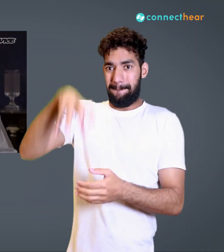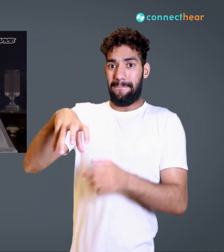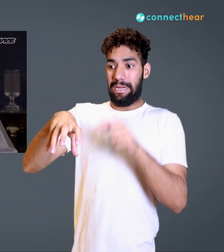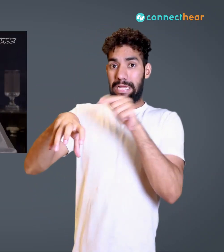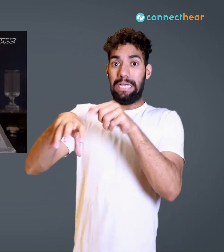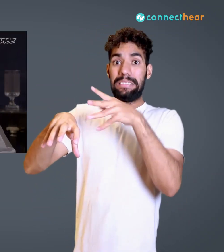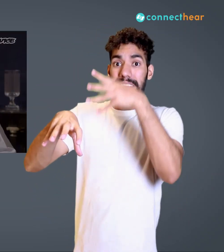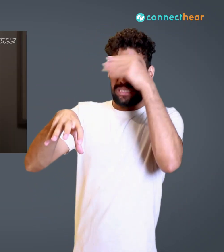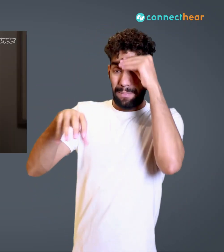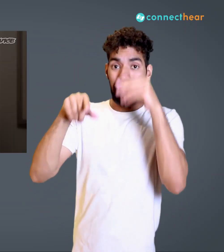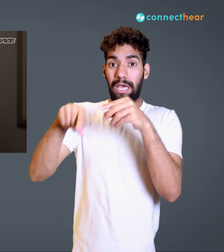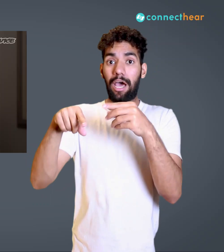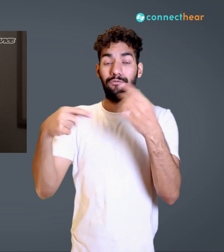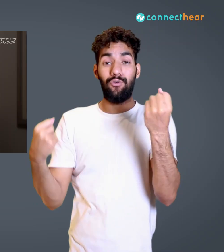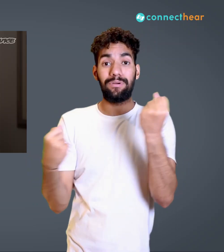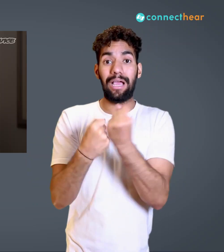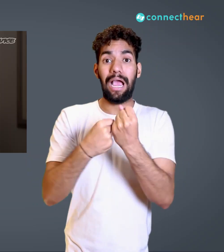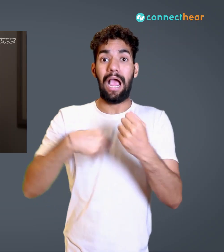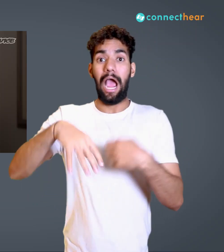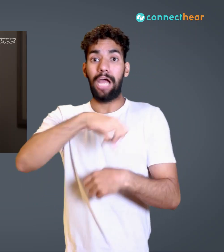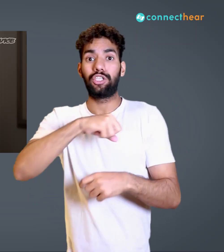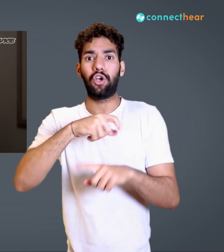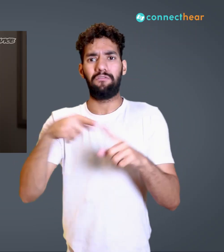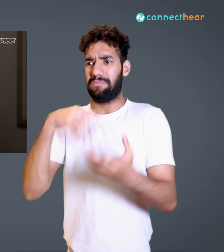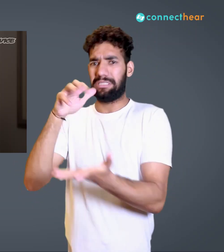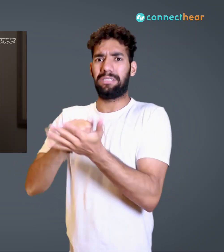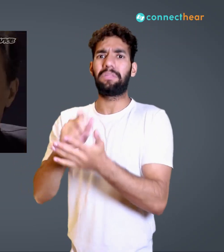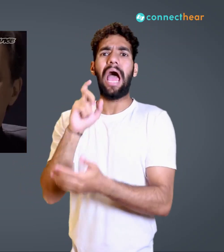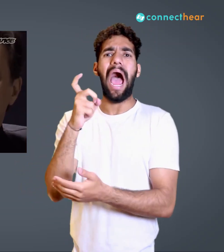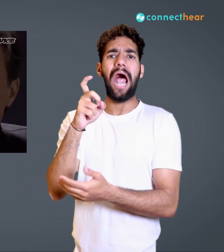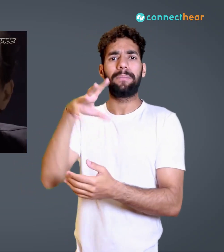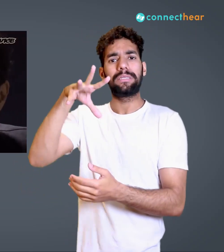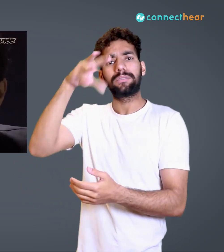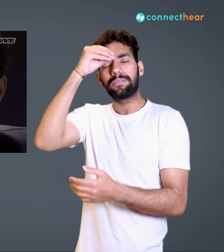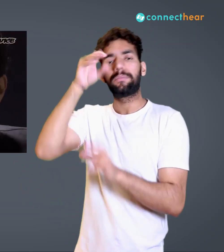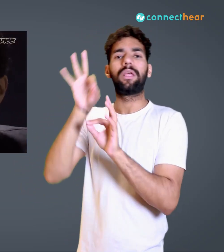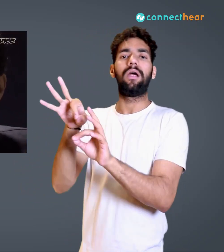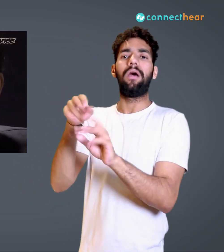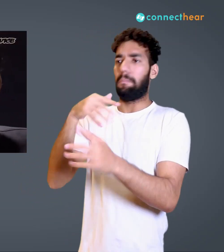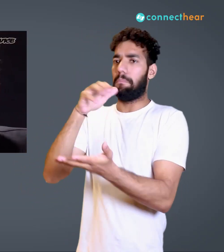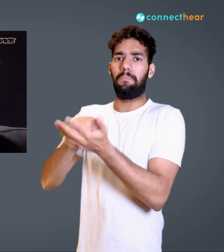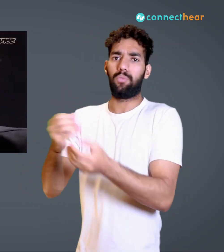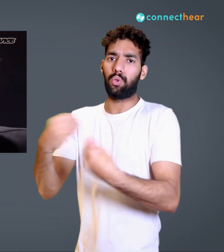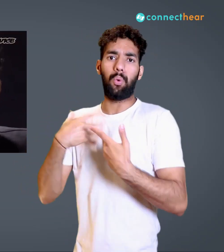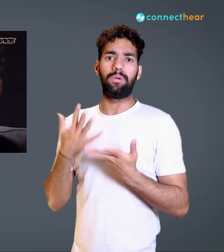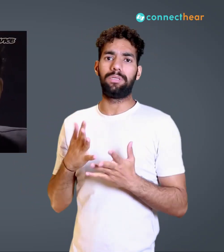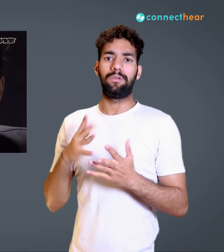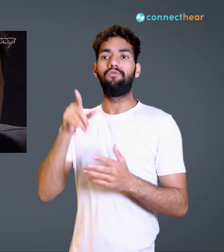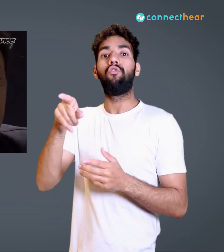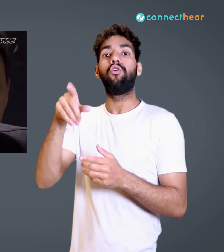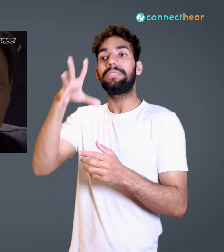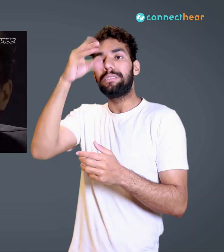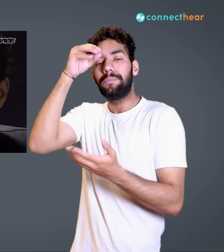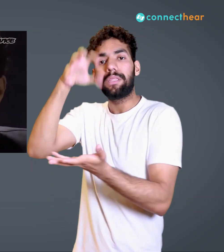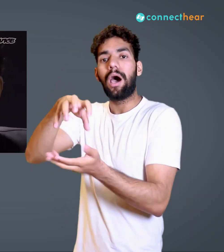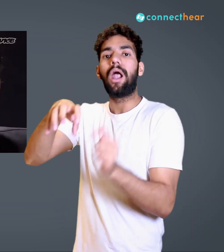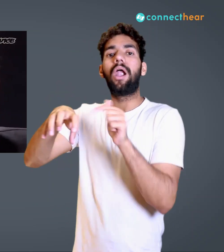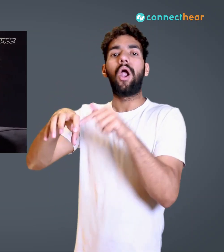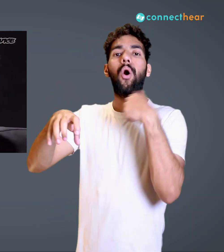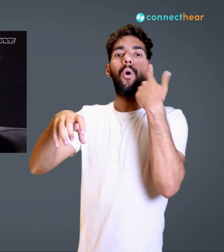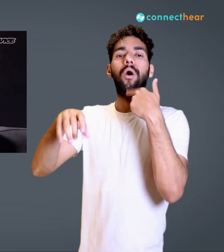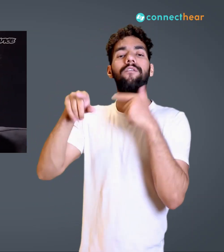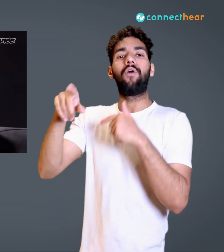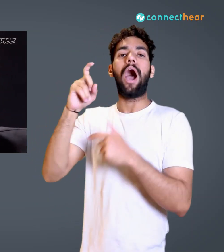was under the army chief. So you're saying you don't have control over the military? Because the army chief had the veto, I could not